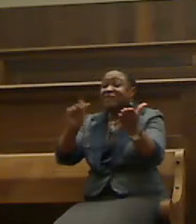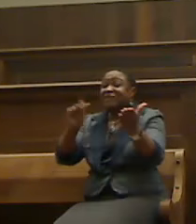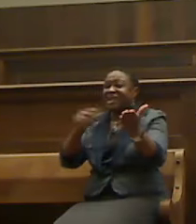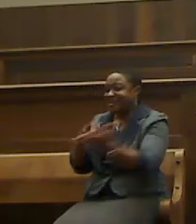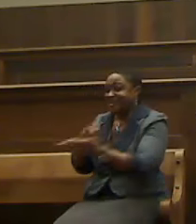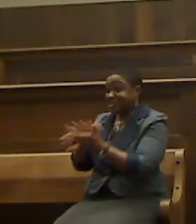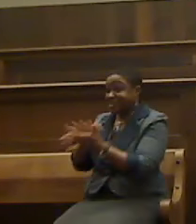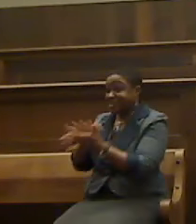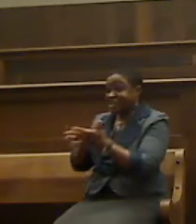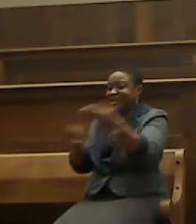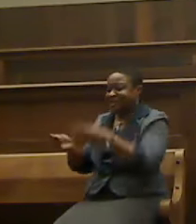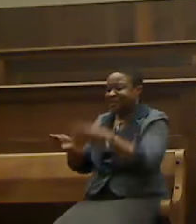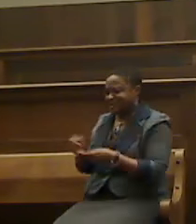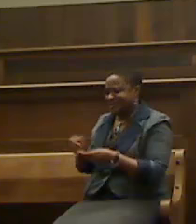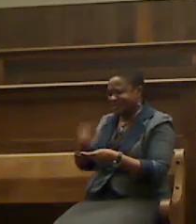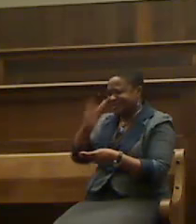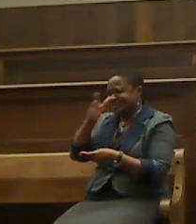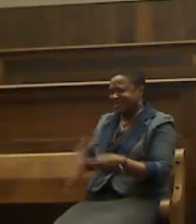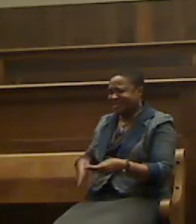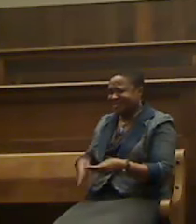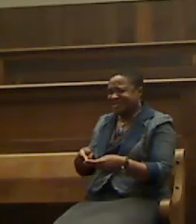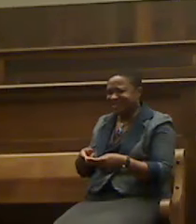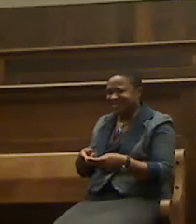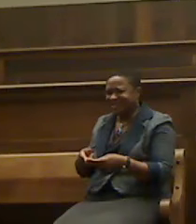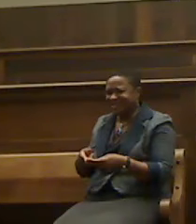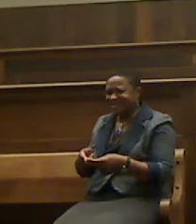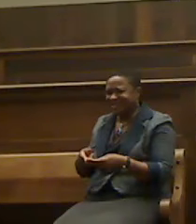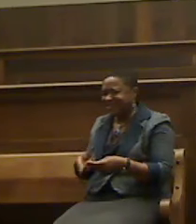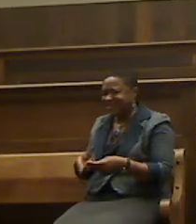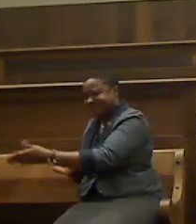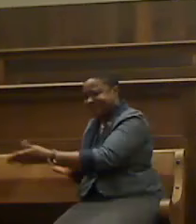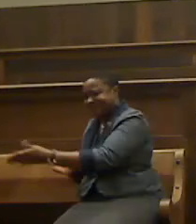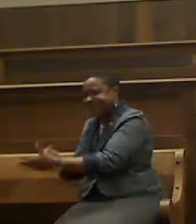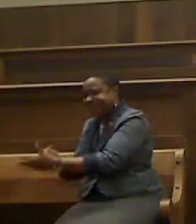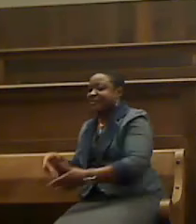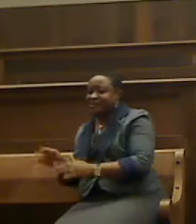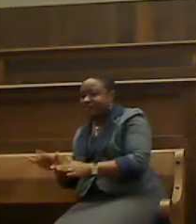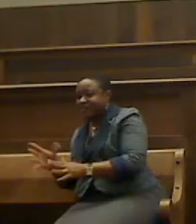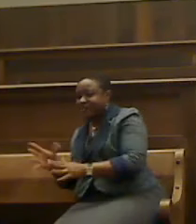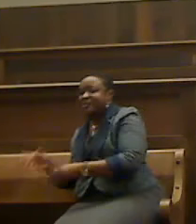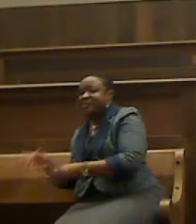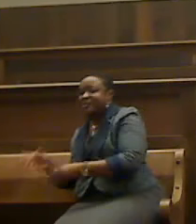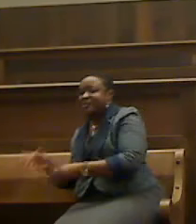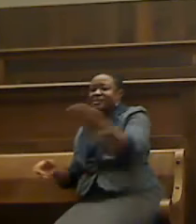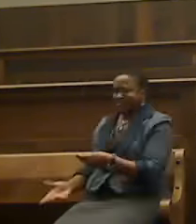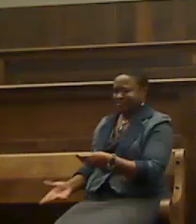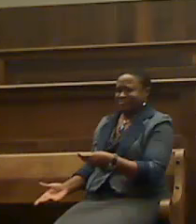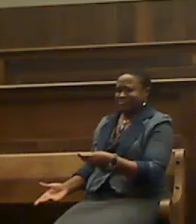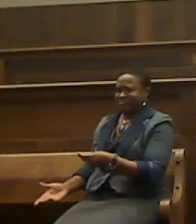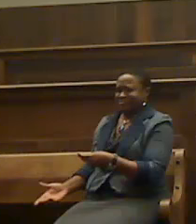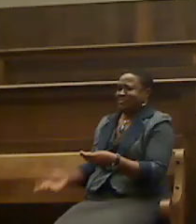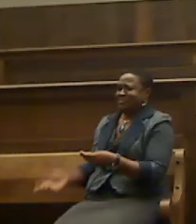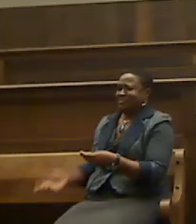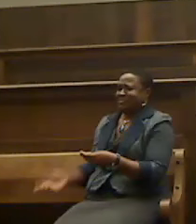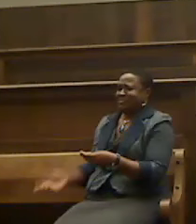rejected it, and when they were handed back, it didn't pass muster with almost any scientist that looked at it from an independent